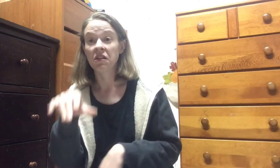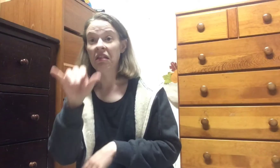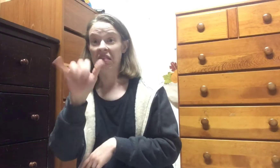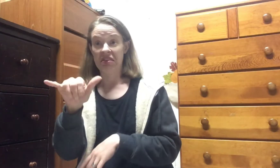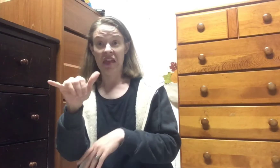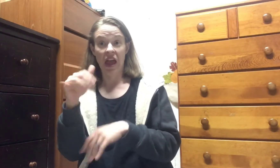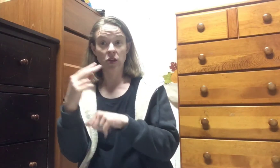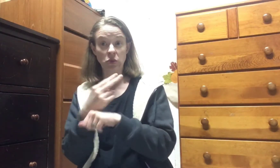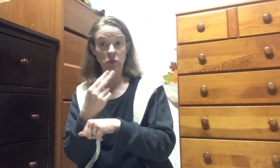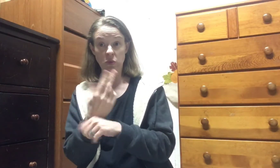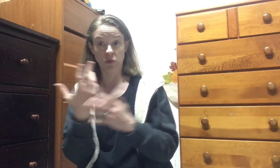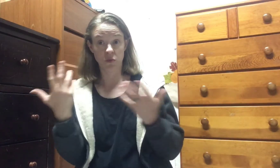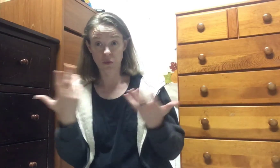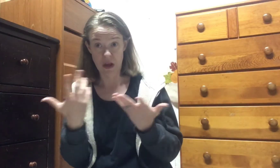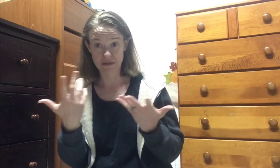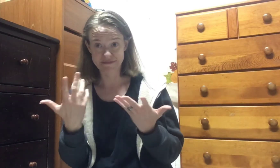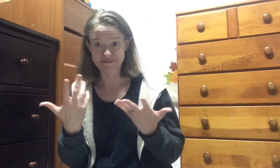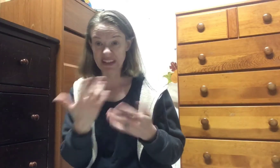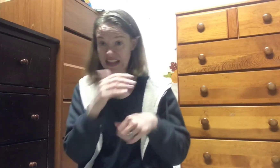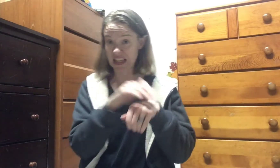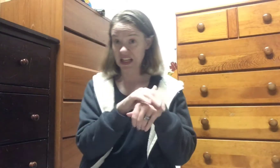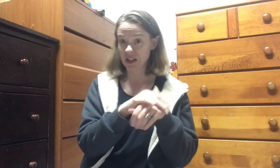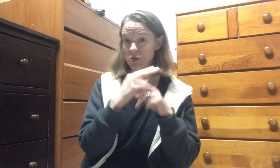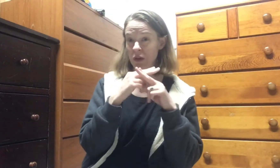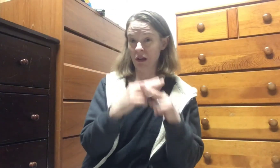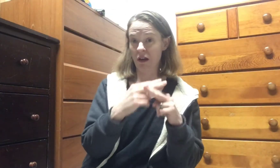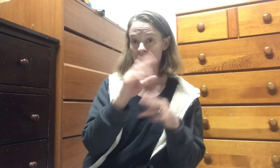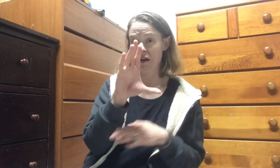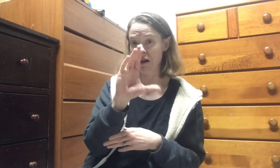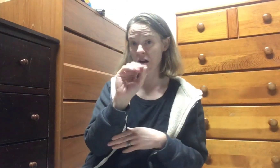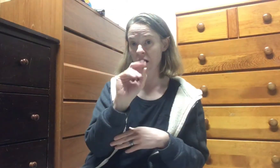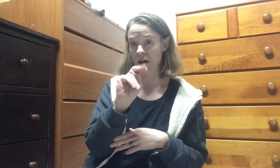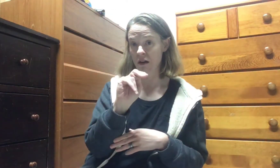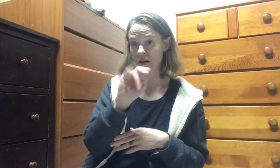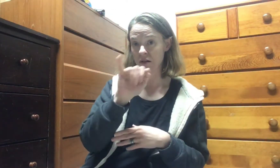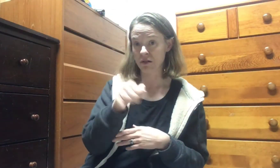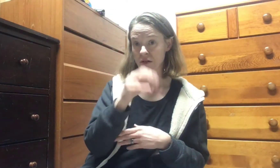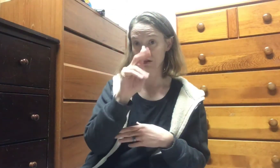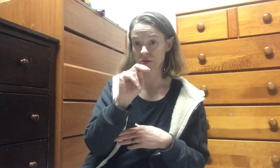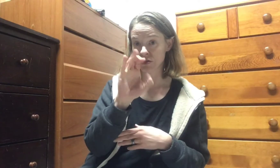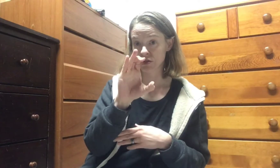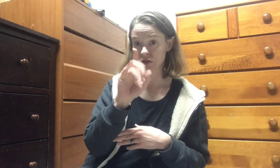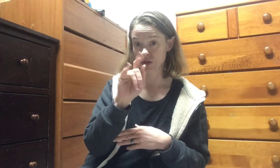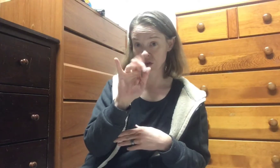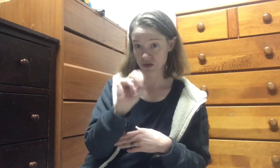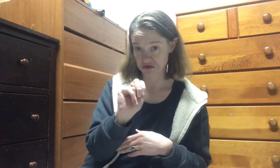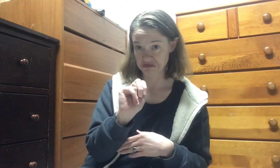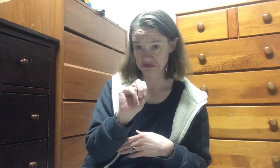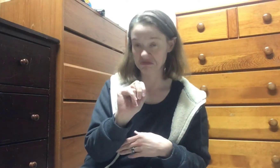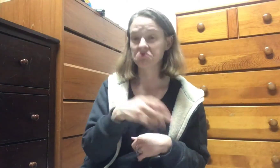ASL. And that use is in what we call in English a conjunction.